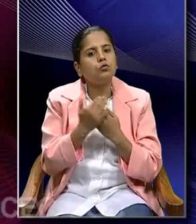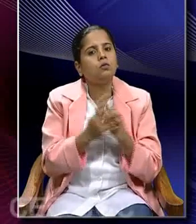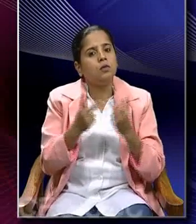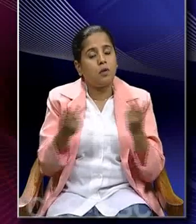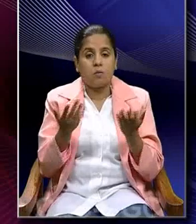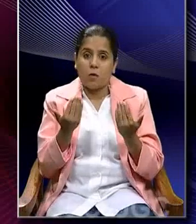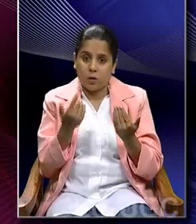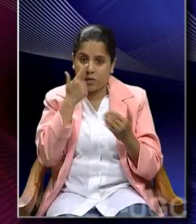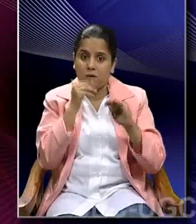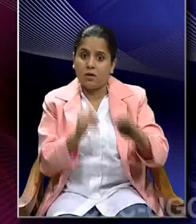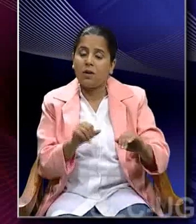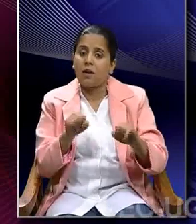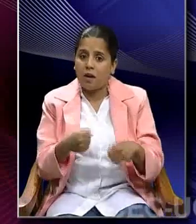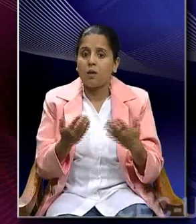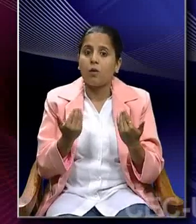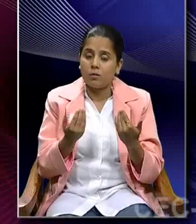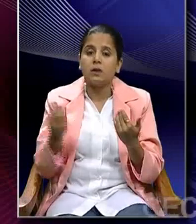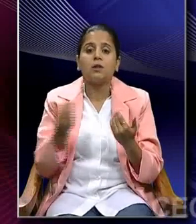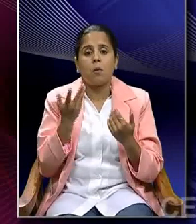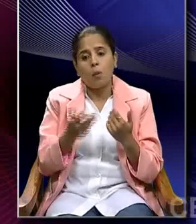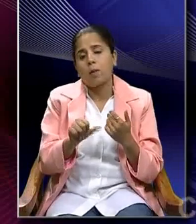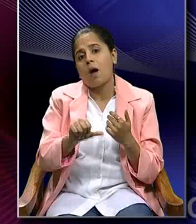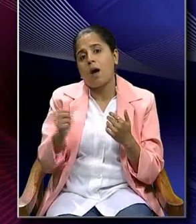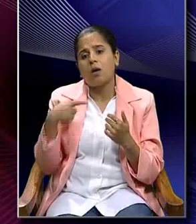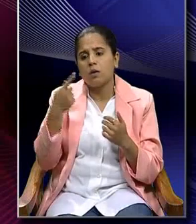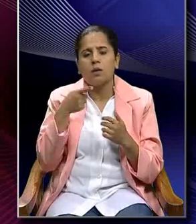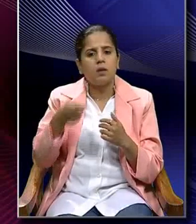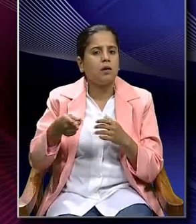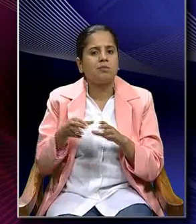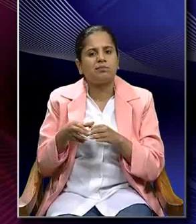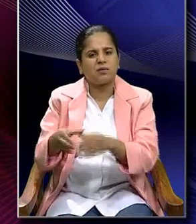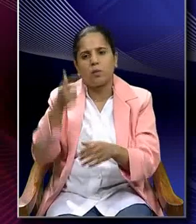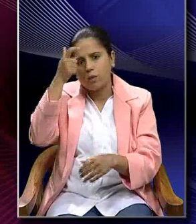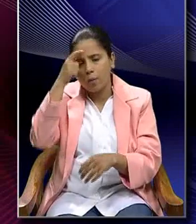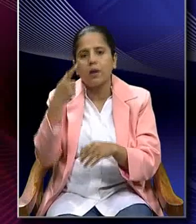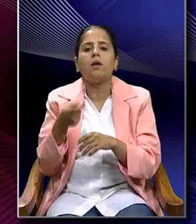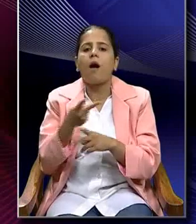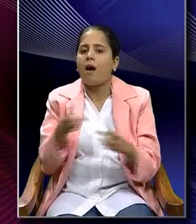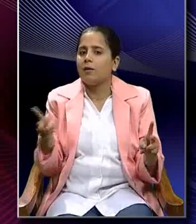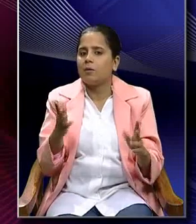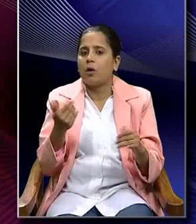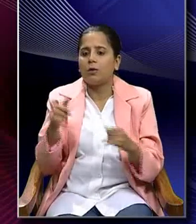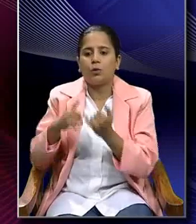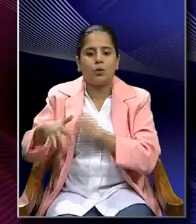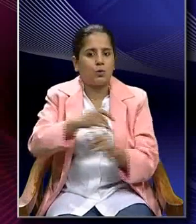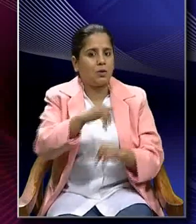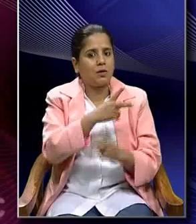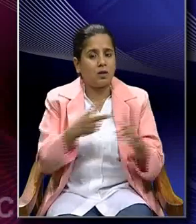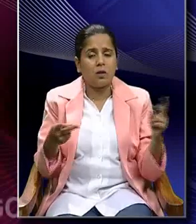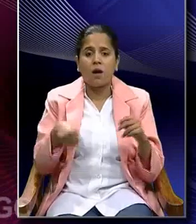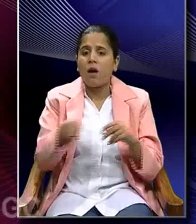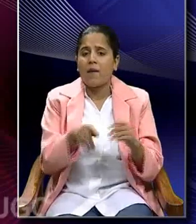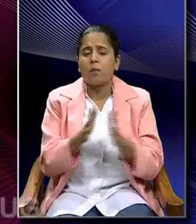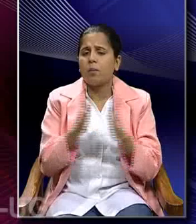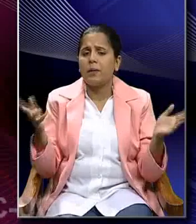privileged girl child, and you could have a dispossessed, marginalized child. There are very stark